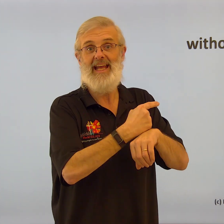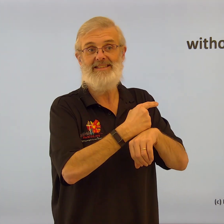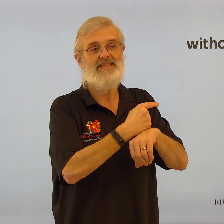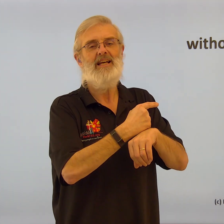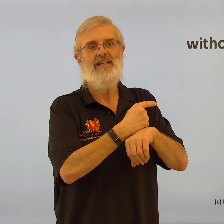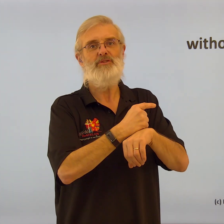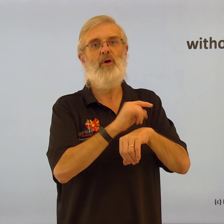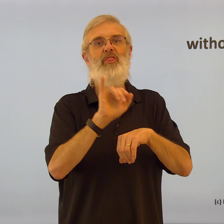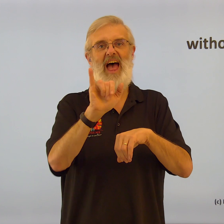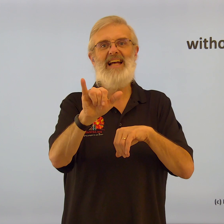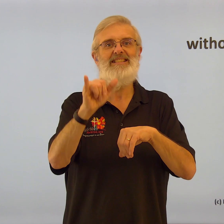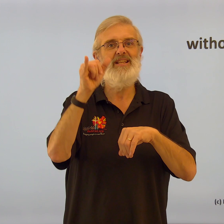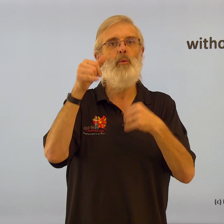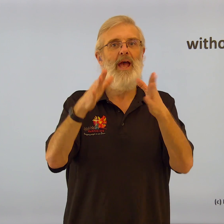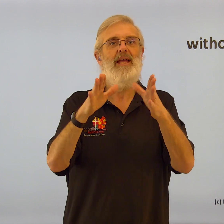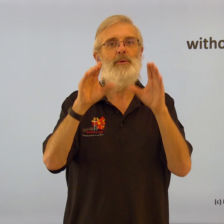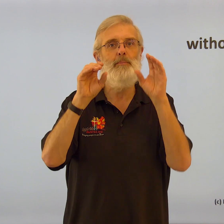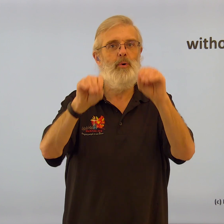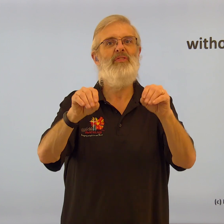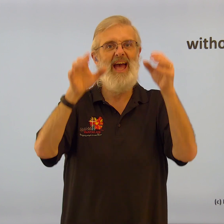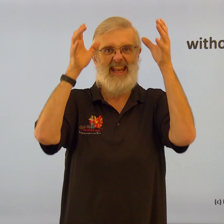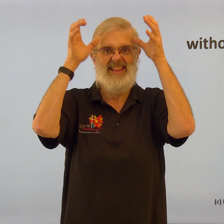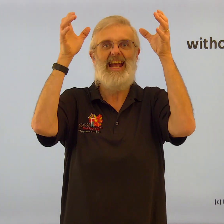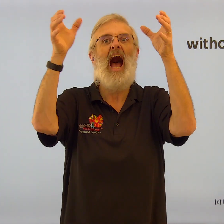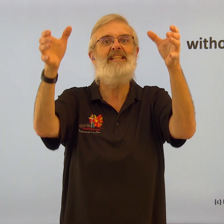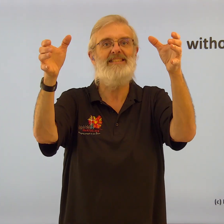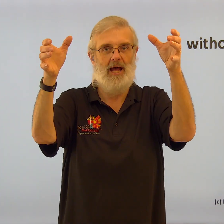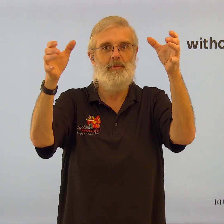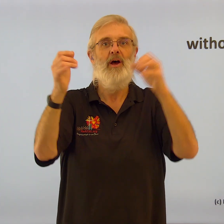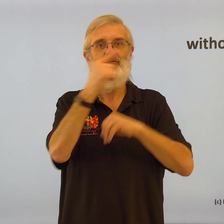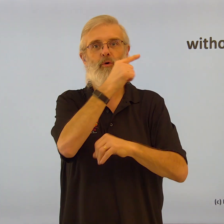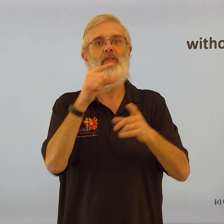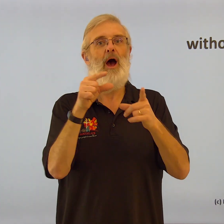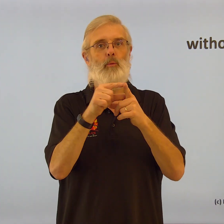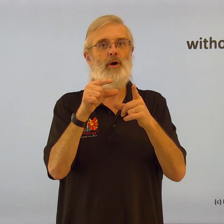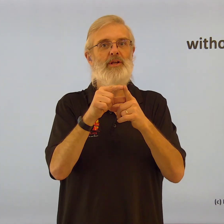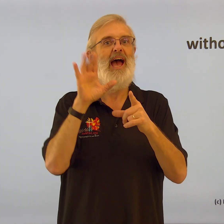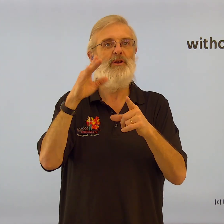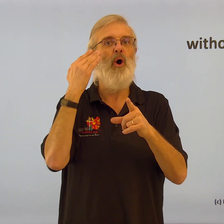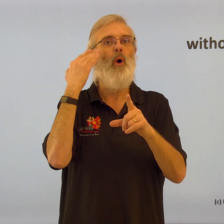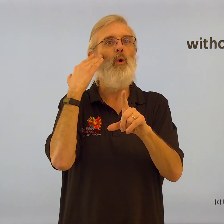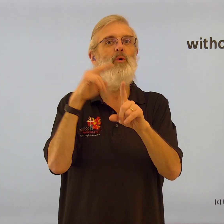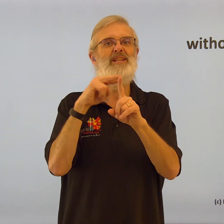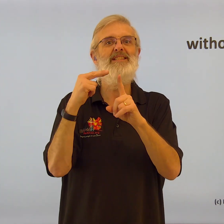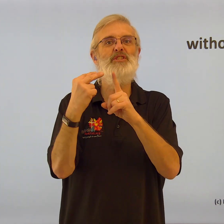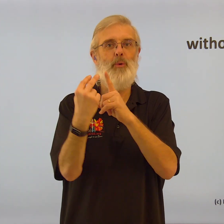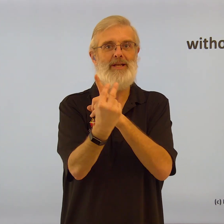So, that's the way to put that in the concept for that word. You got to know the situation.